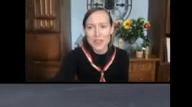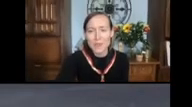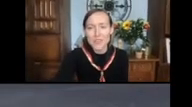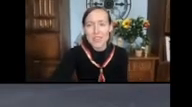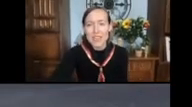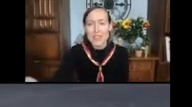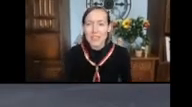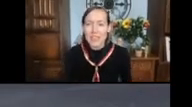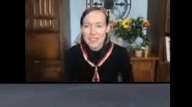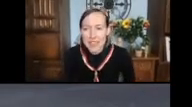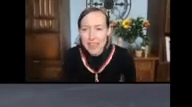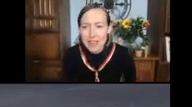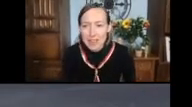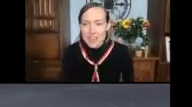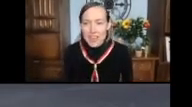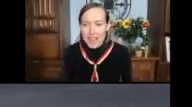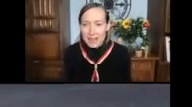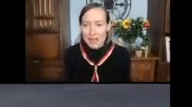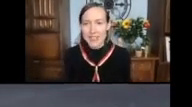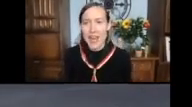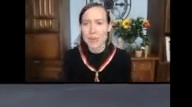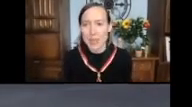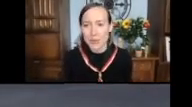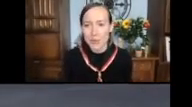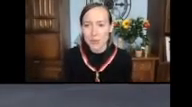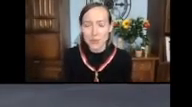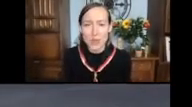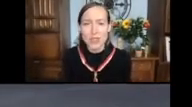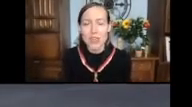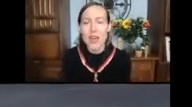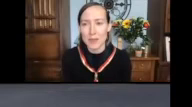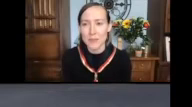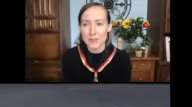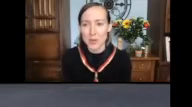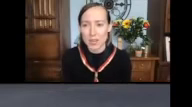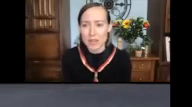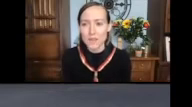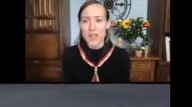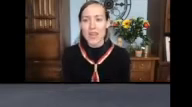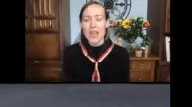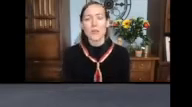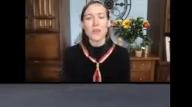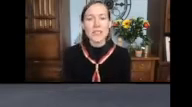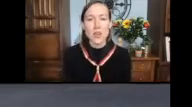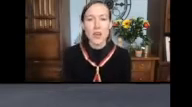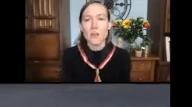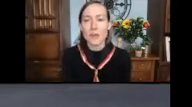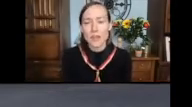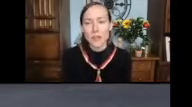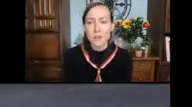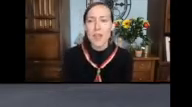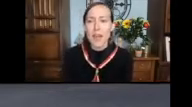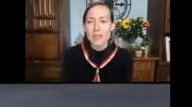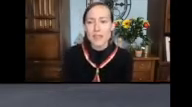something. Let's say that I met Abigail for the first time, okay? And when I saw